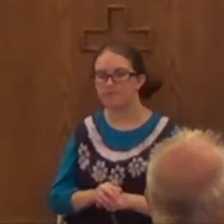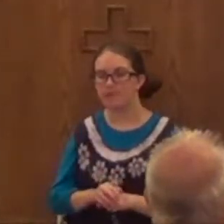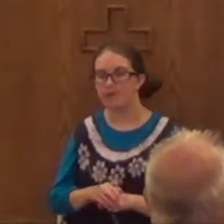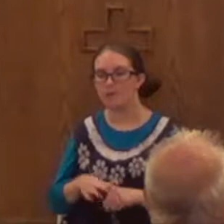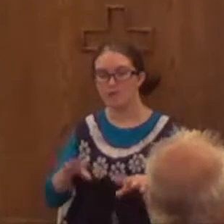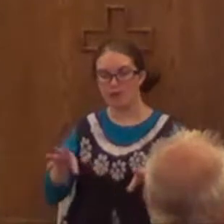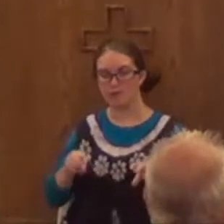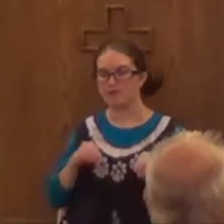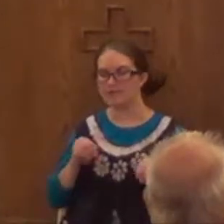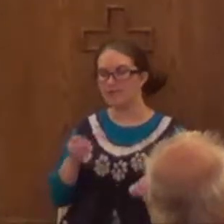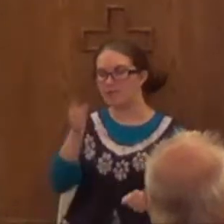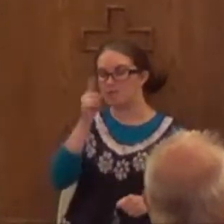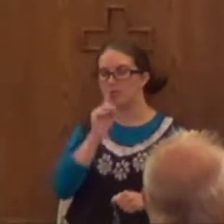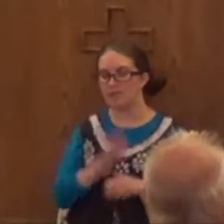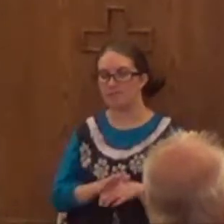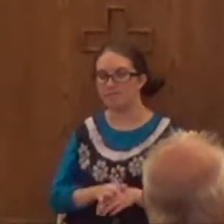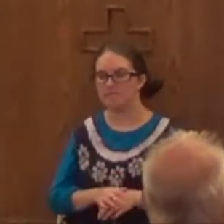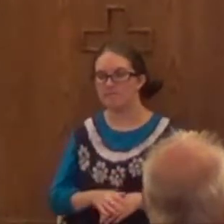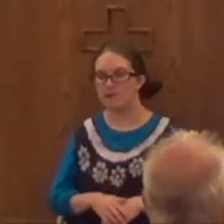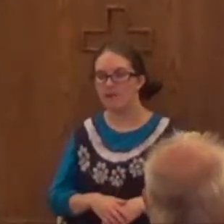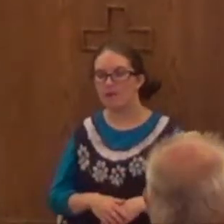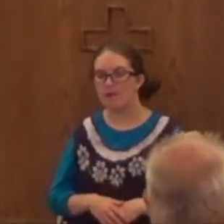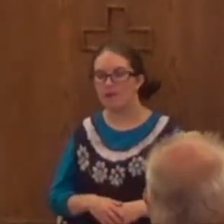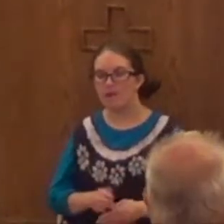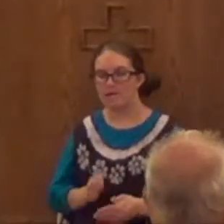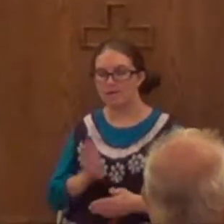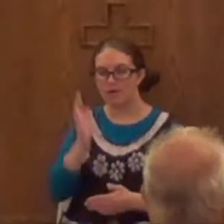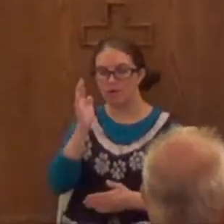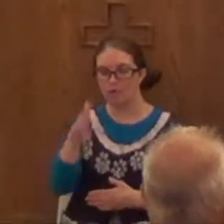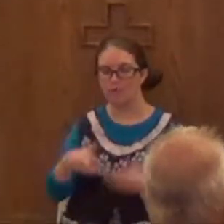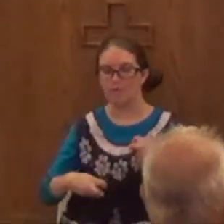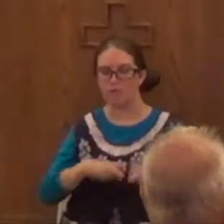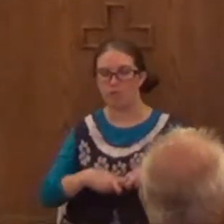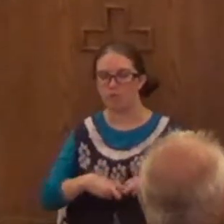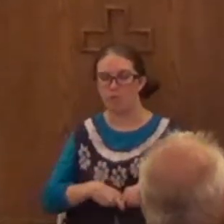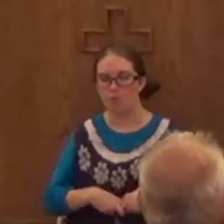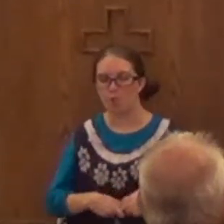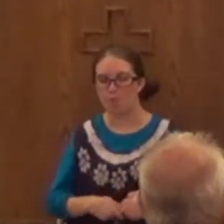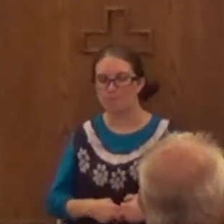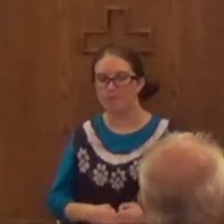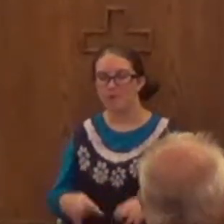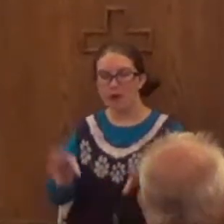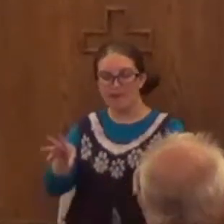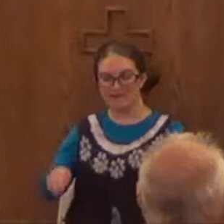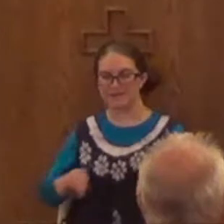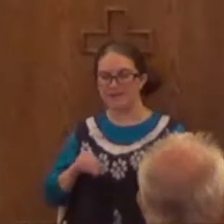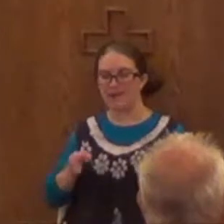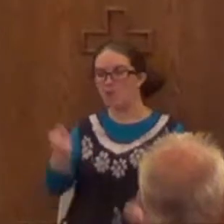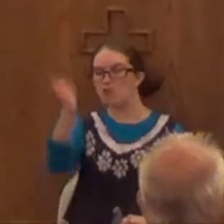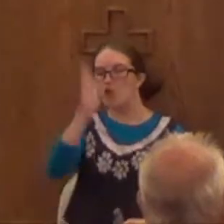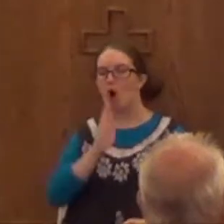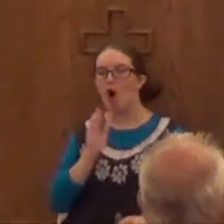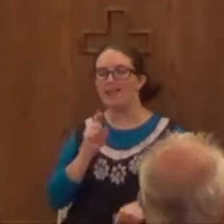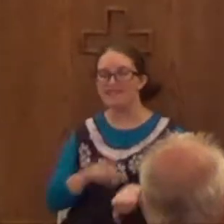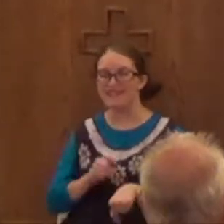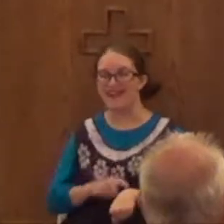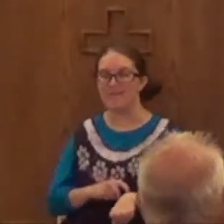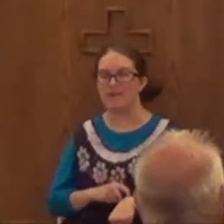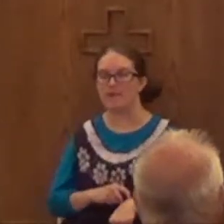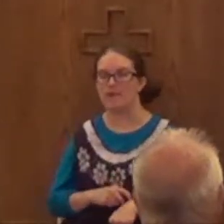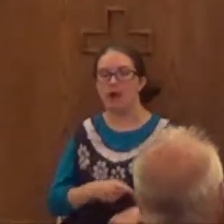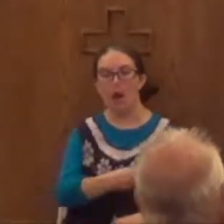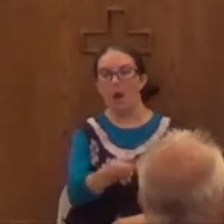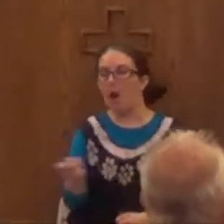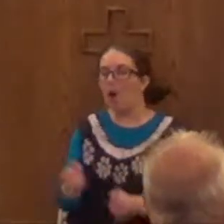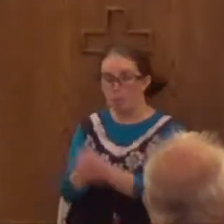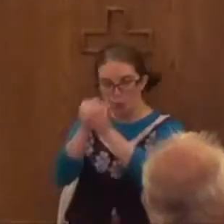the promise tonight, then you've got to get on the full game plan. Then you've got to accept God's timing. Come on